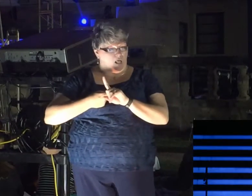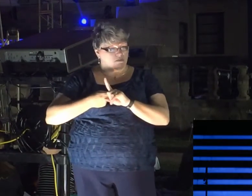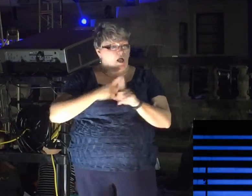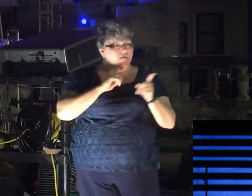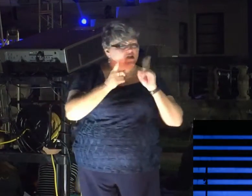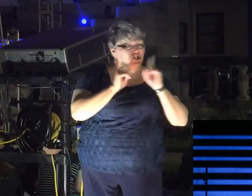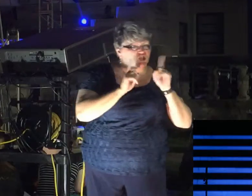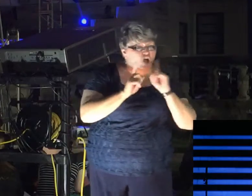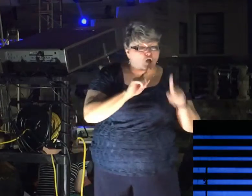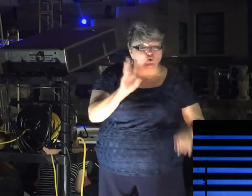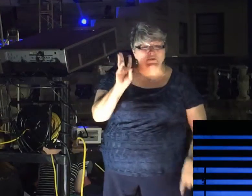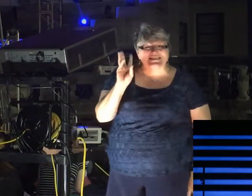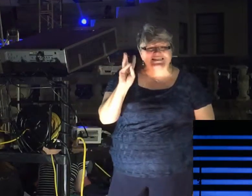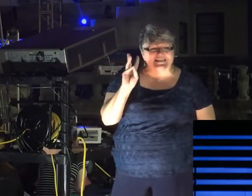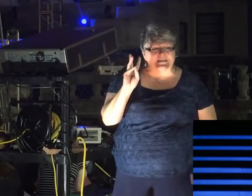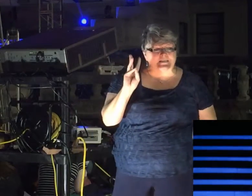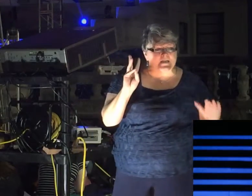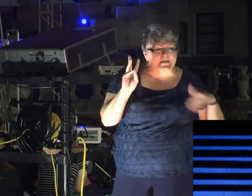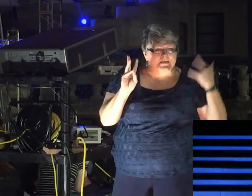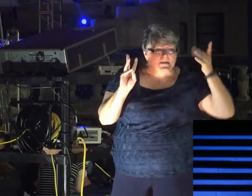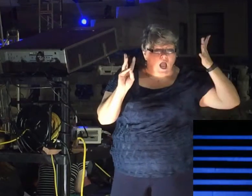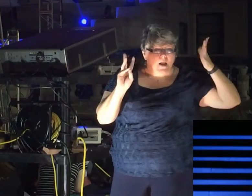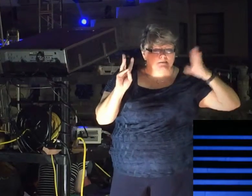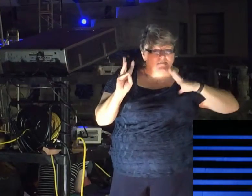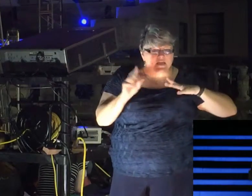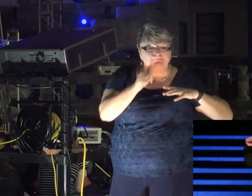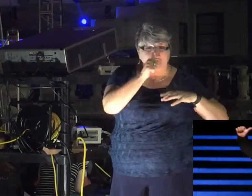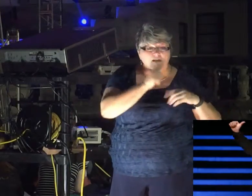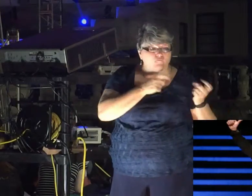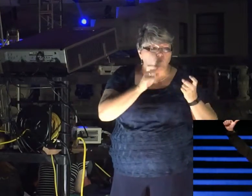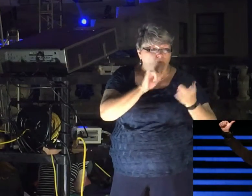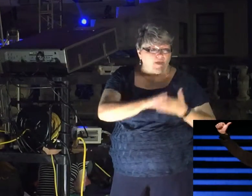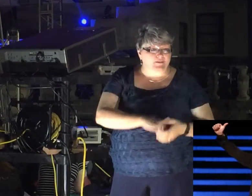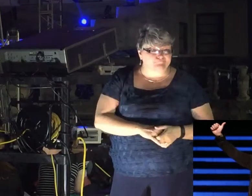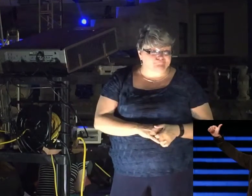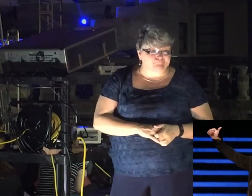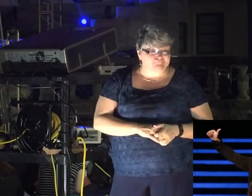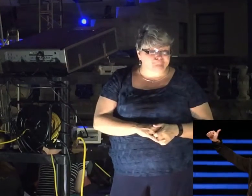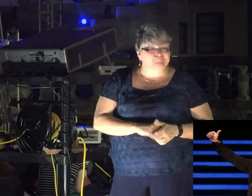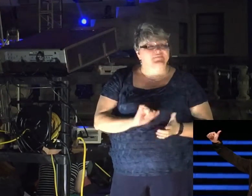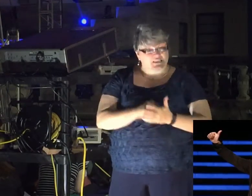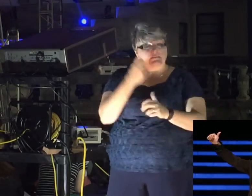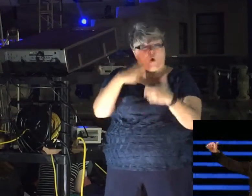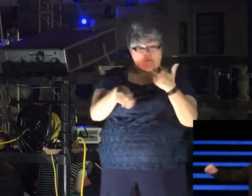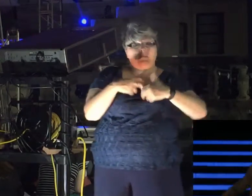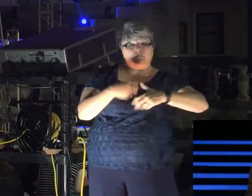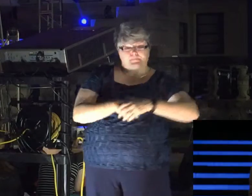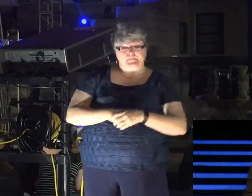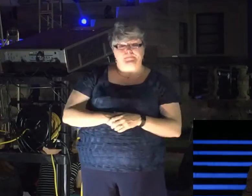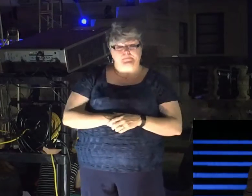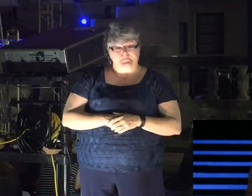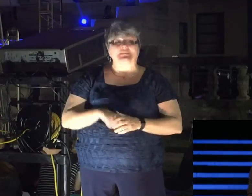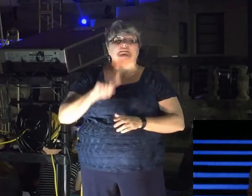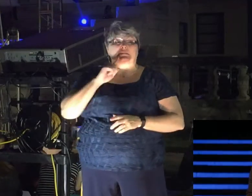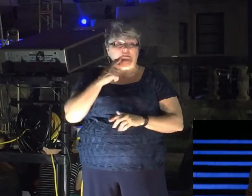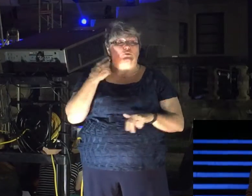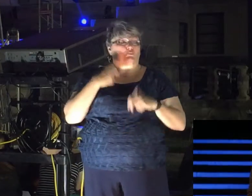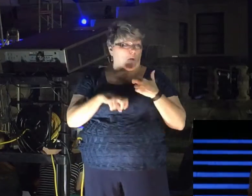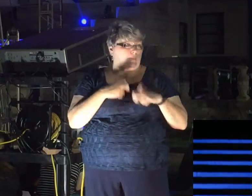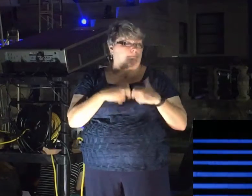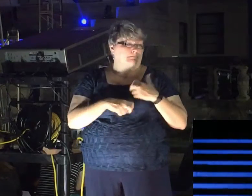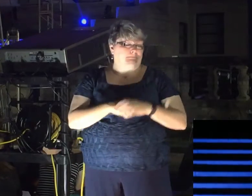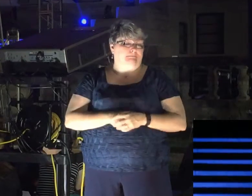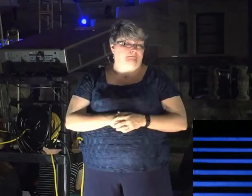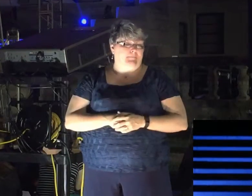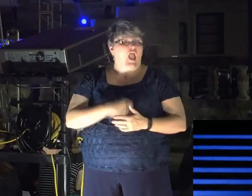month, I've talked to 6 young men dealing with that. It's a problem. It's